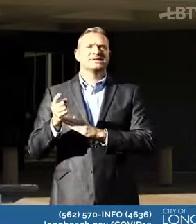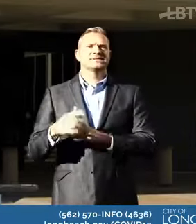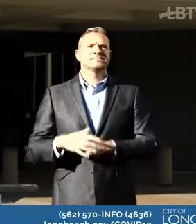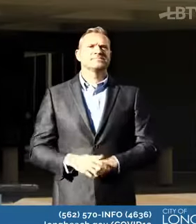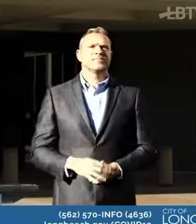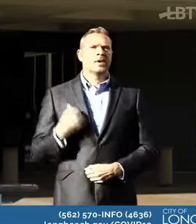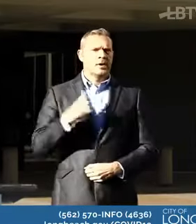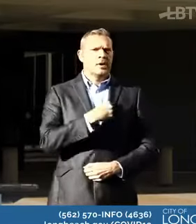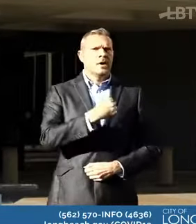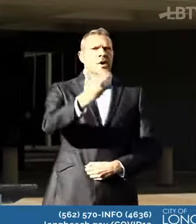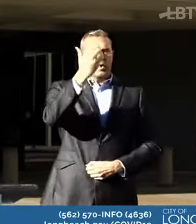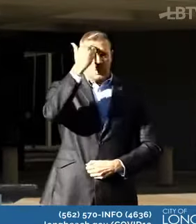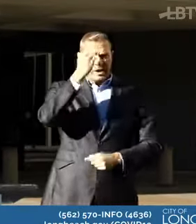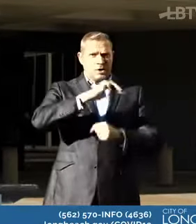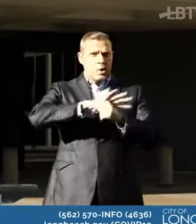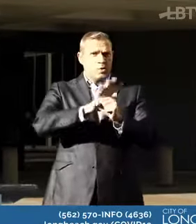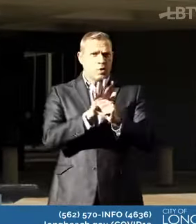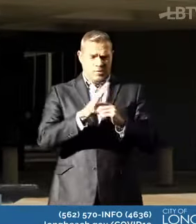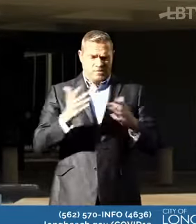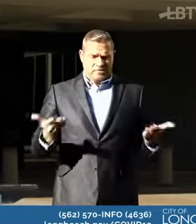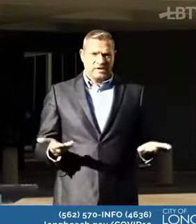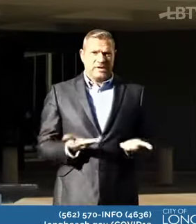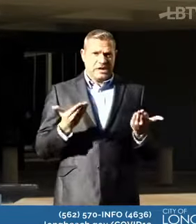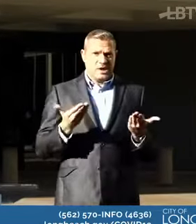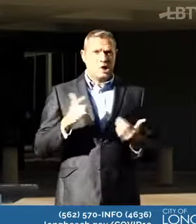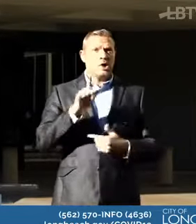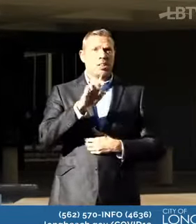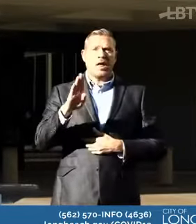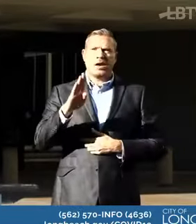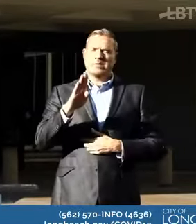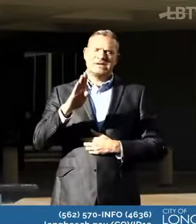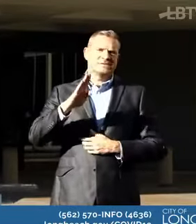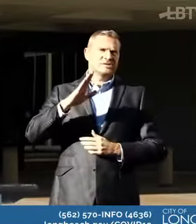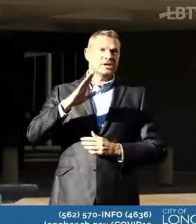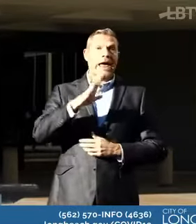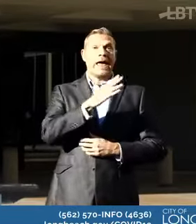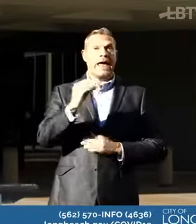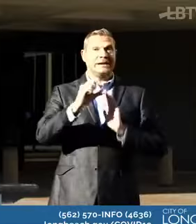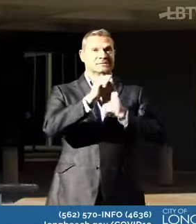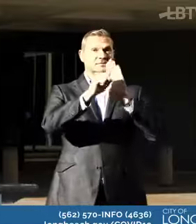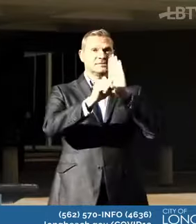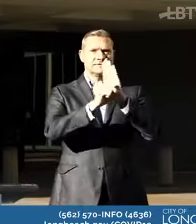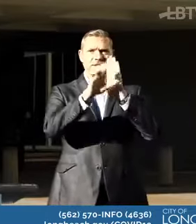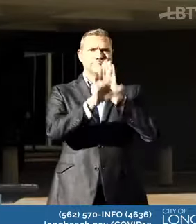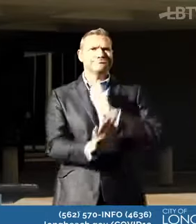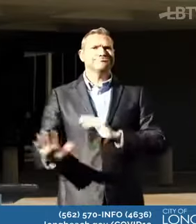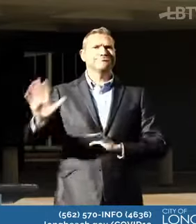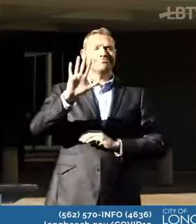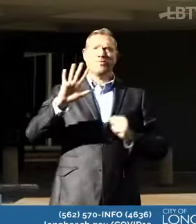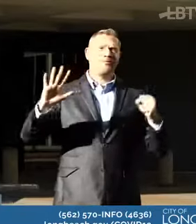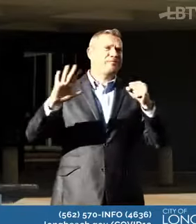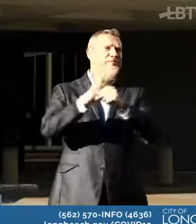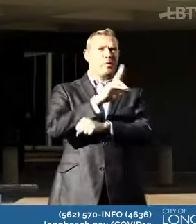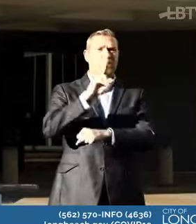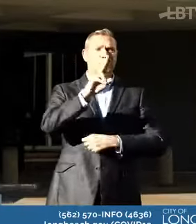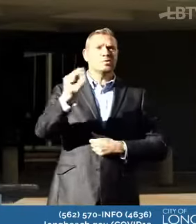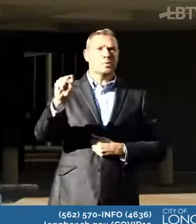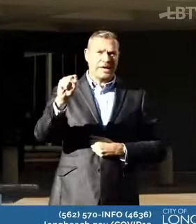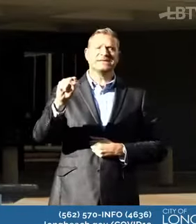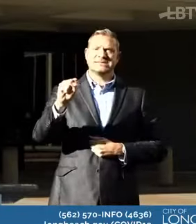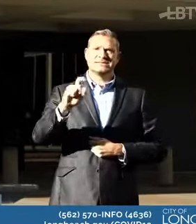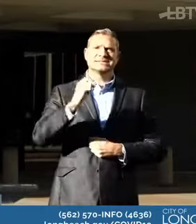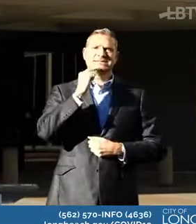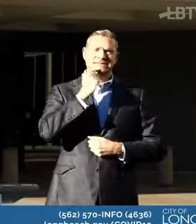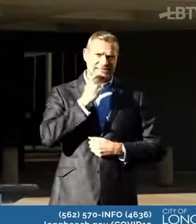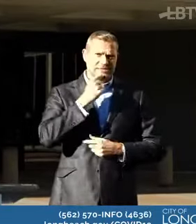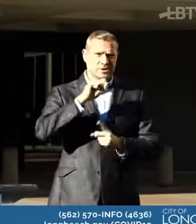COVID-19 remains the most serious threat to life here in our state, as well as across the country. The case